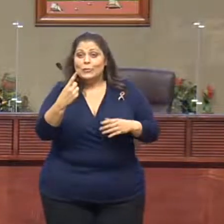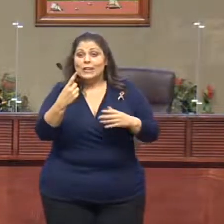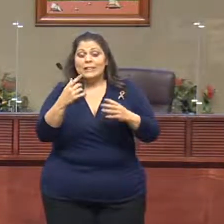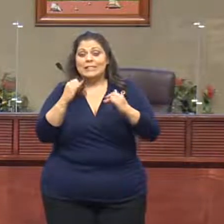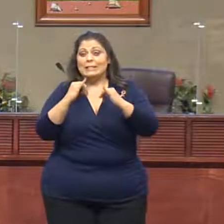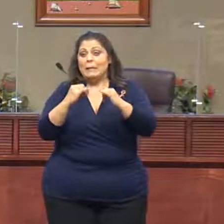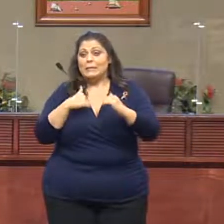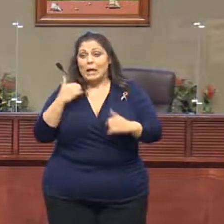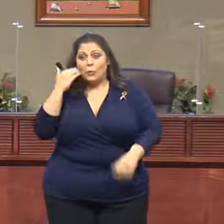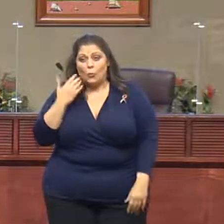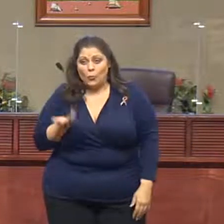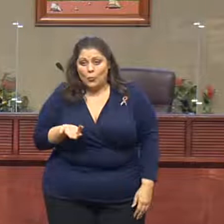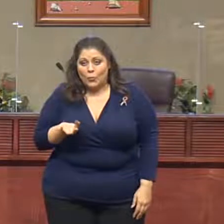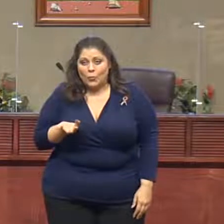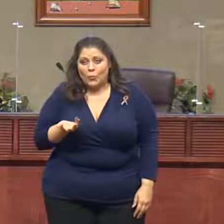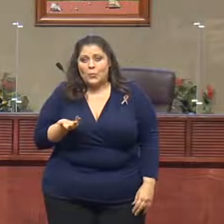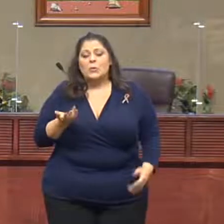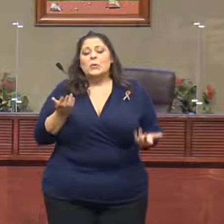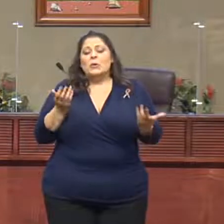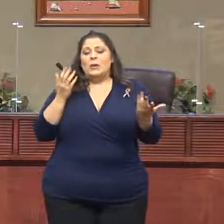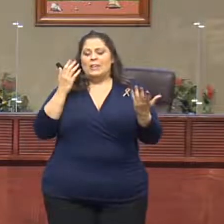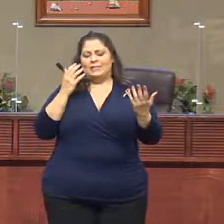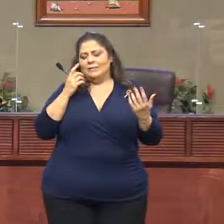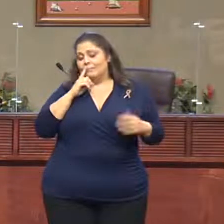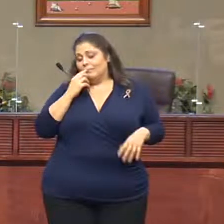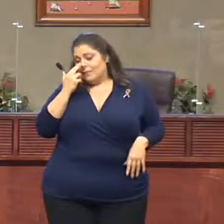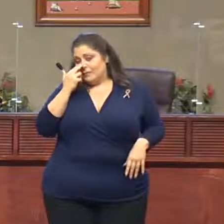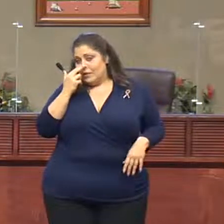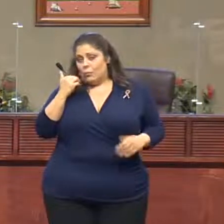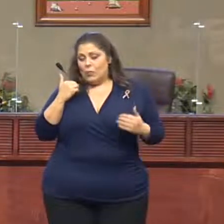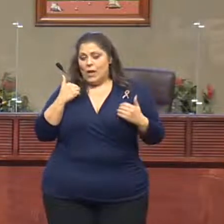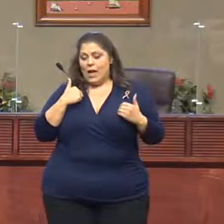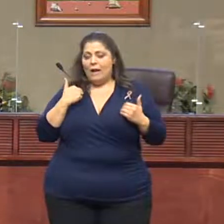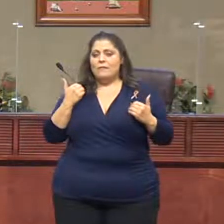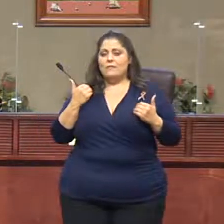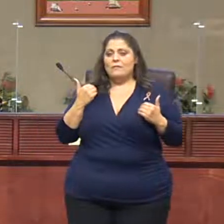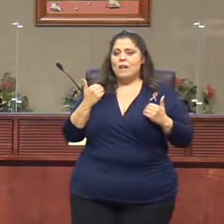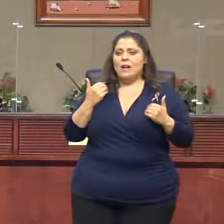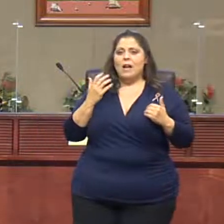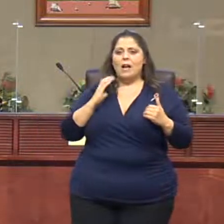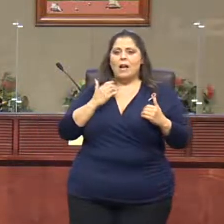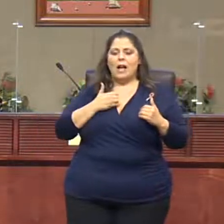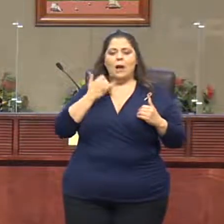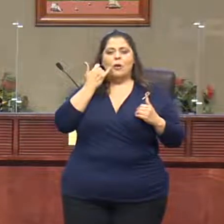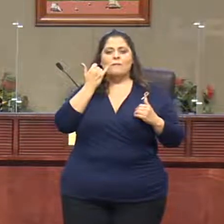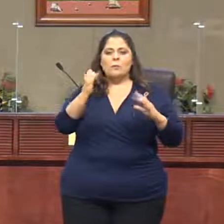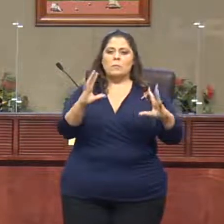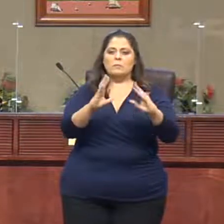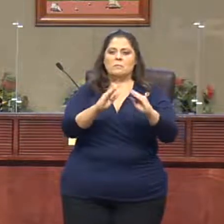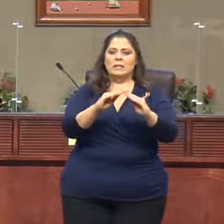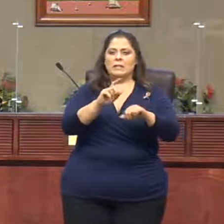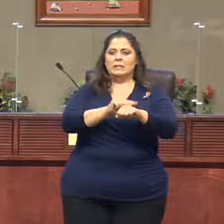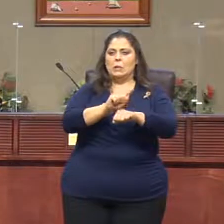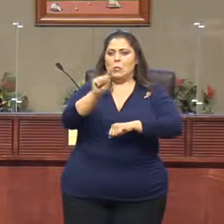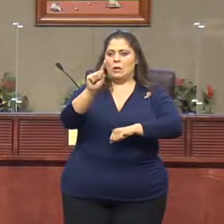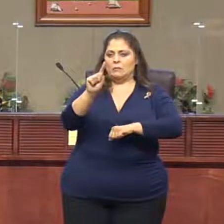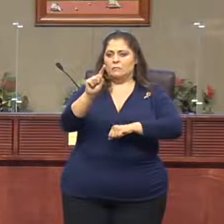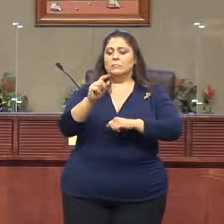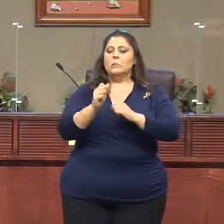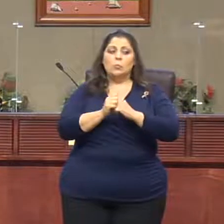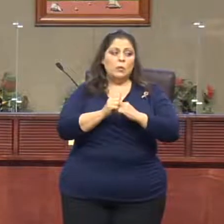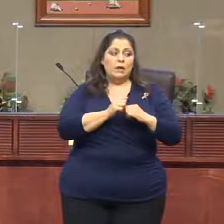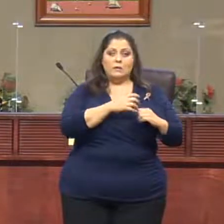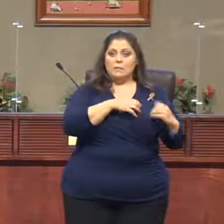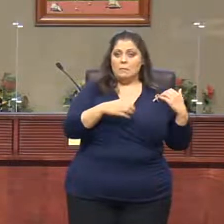funny in the sense of we have our phone call at 1 o'clock with the mayor, and the